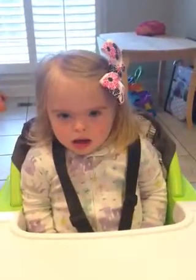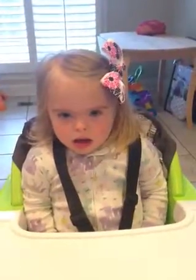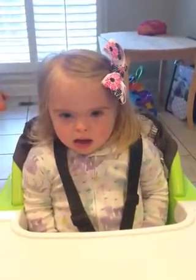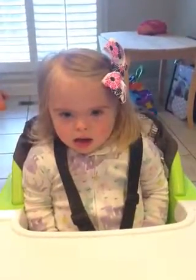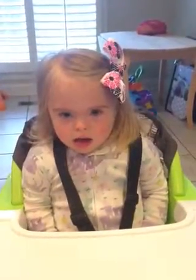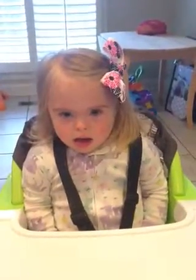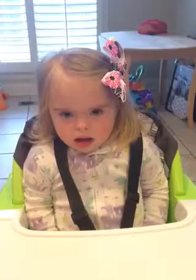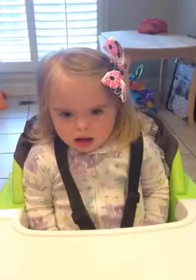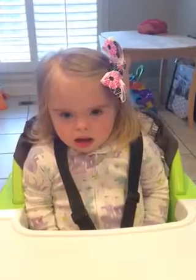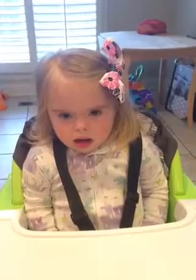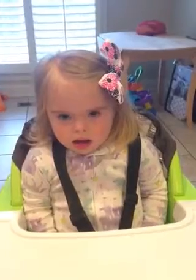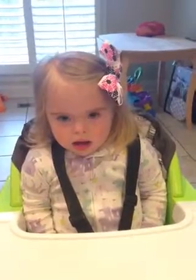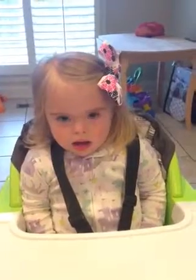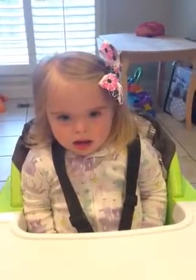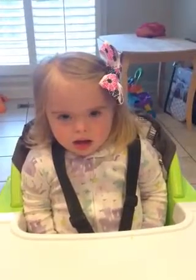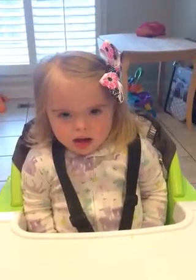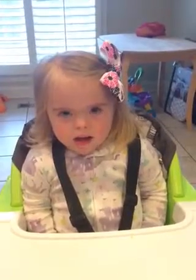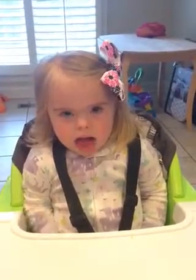say drink.